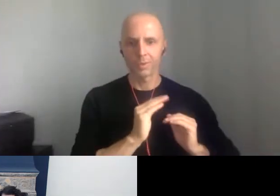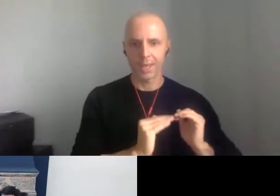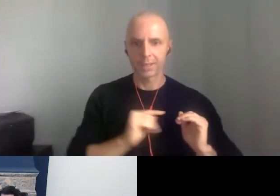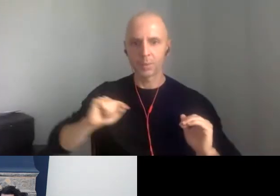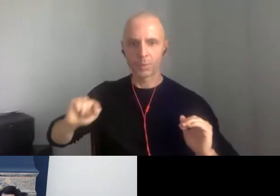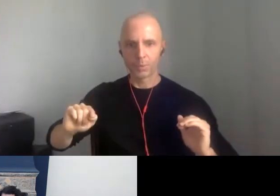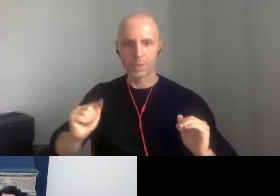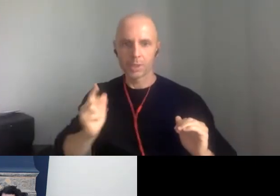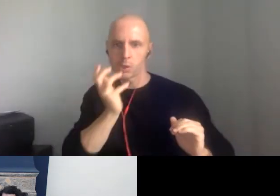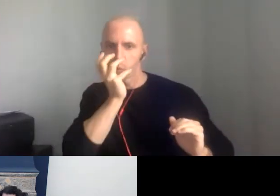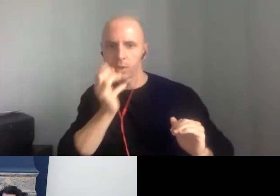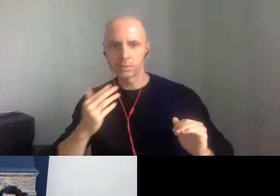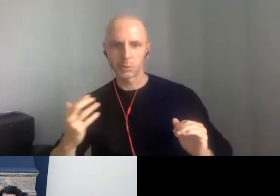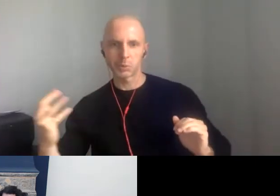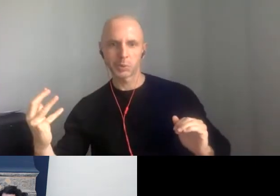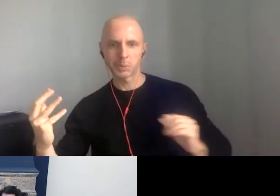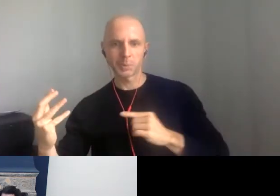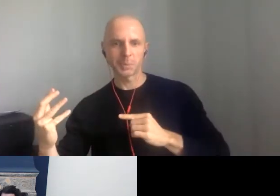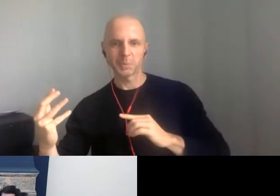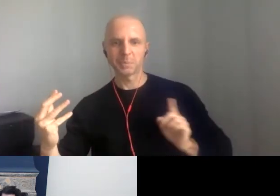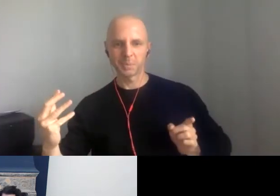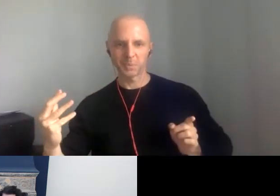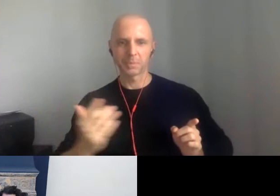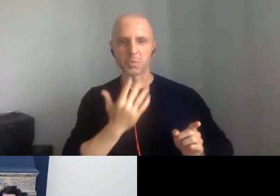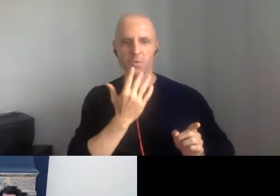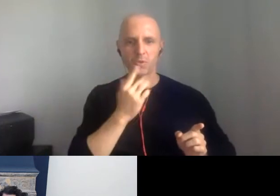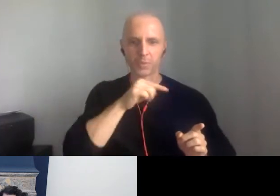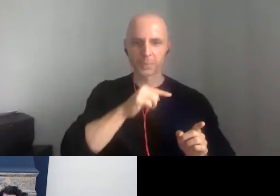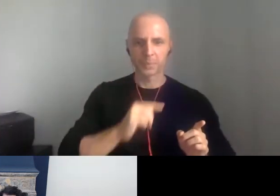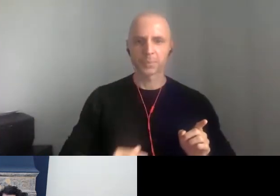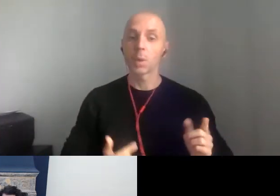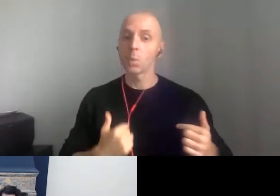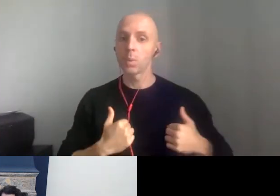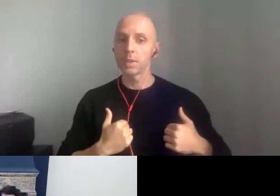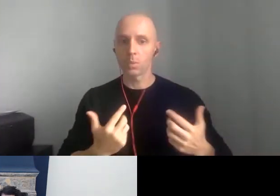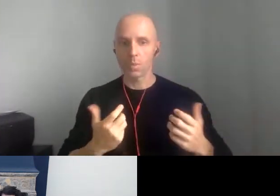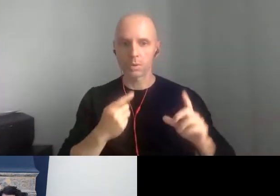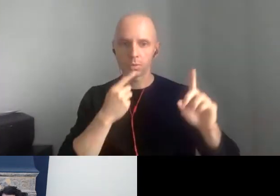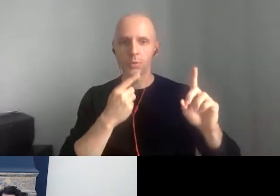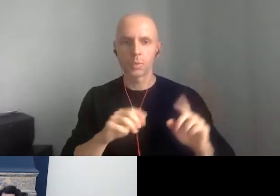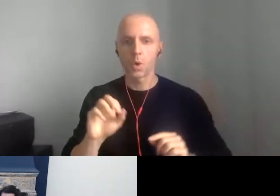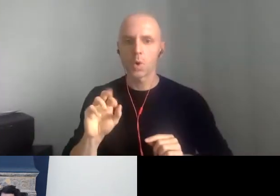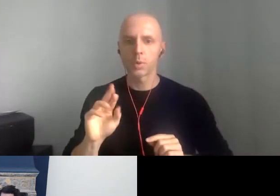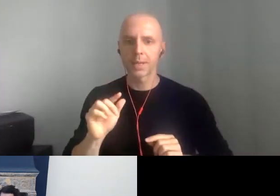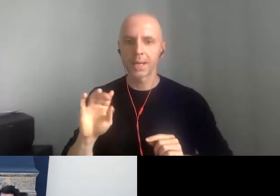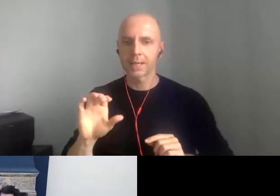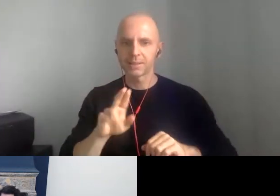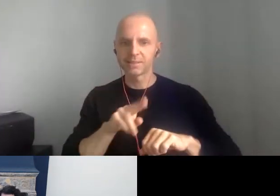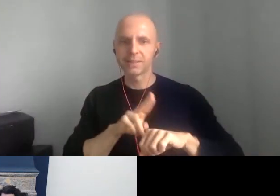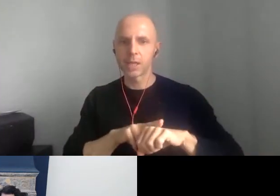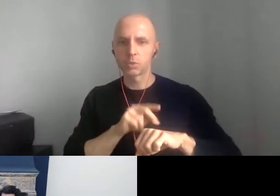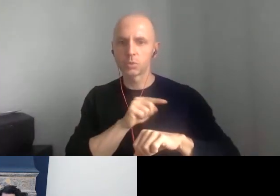organic, achieving organic certification. Although we always opt for more sensitive approaches, we aim to